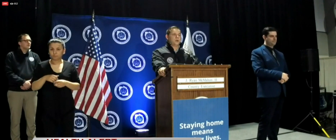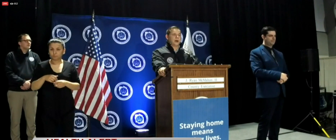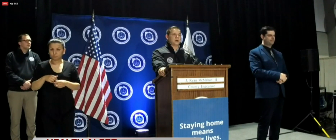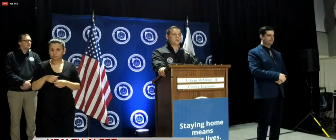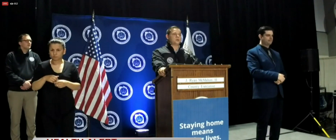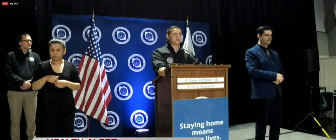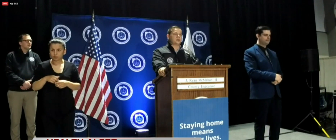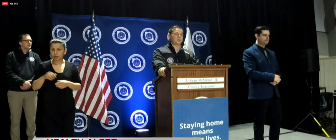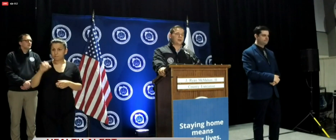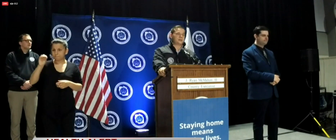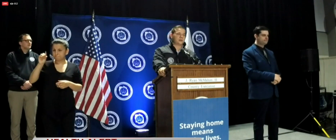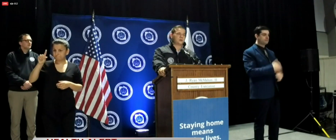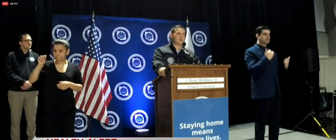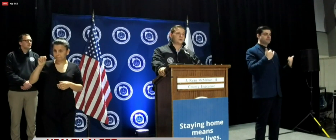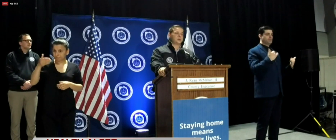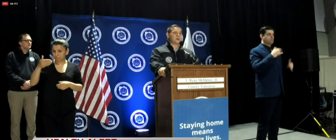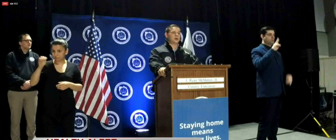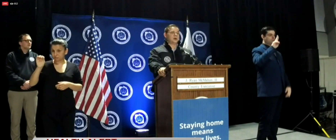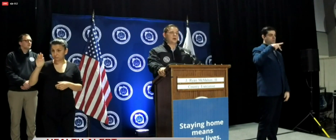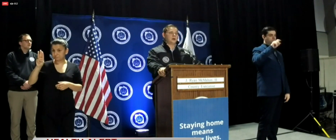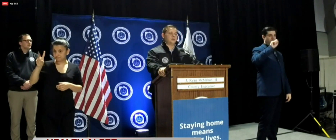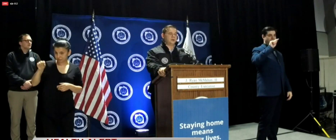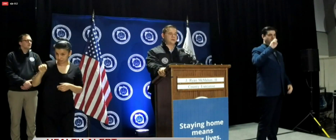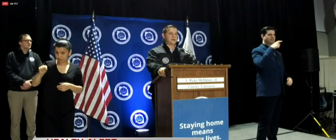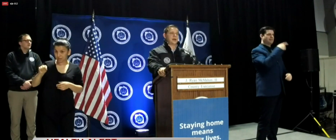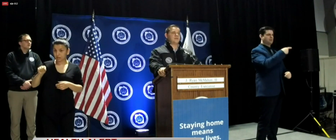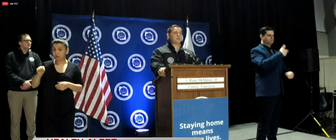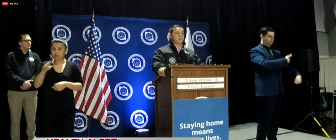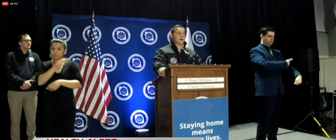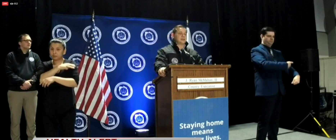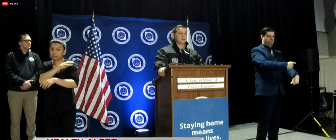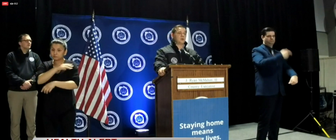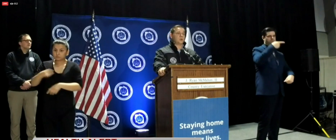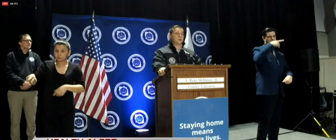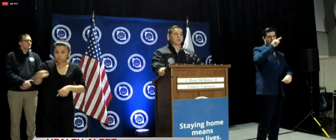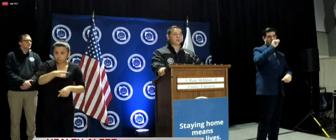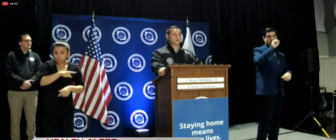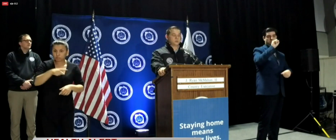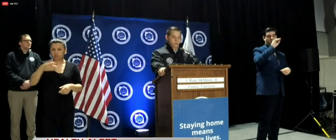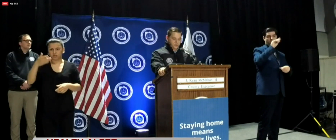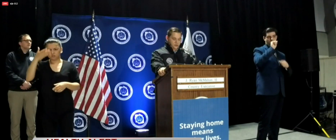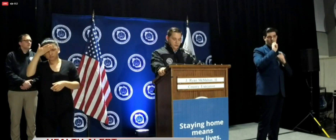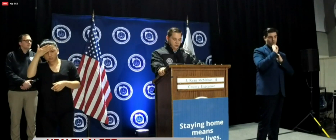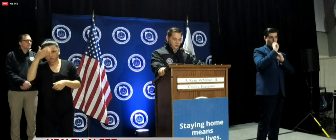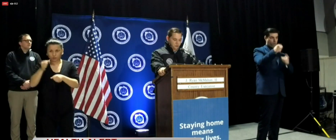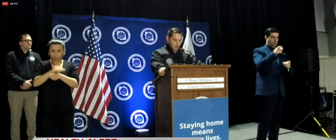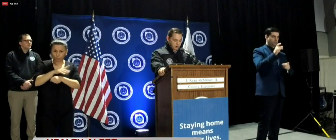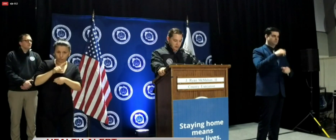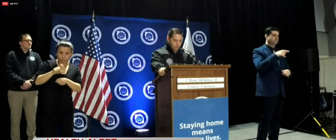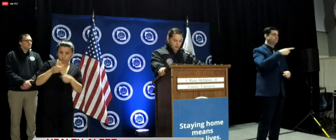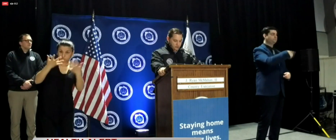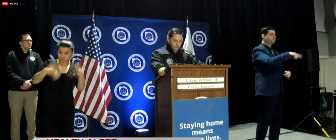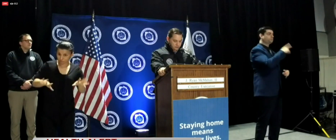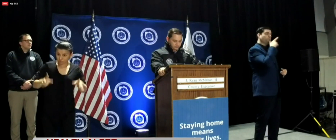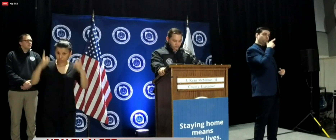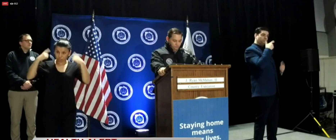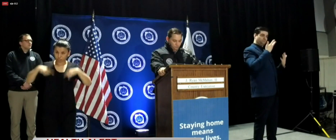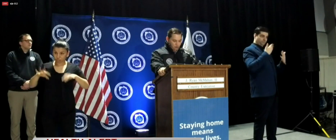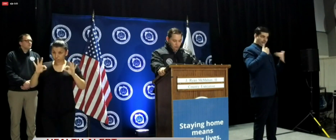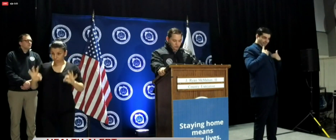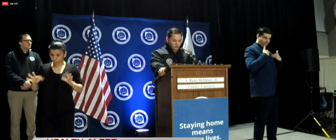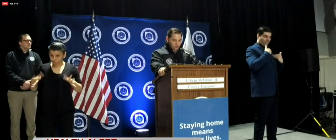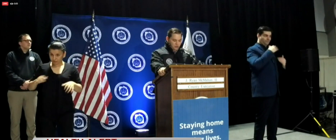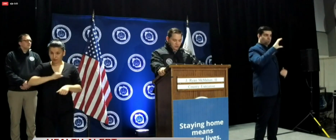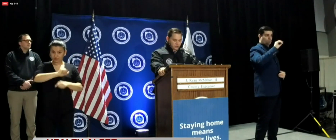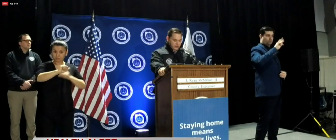help our community in ways that those of us that haven't been positive don't. so please consider being part of that project.